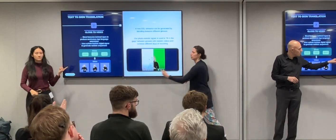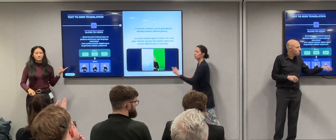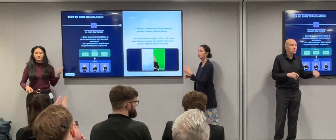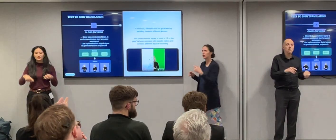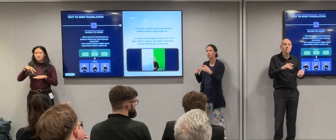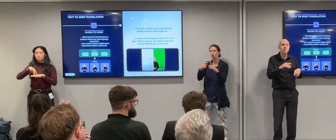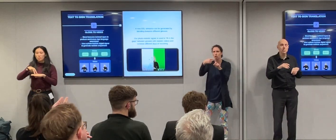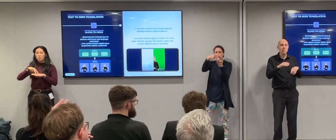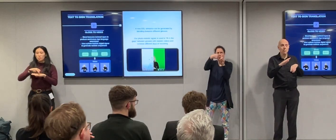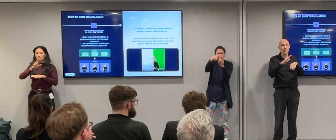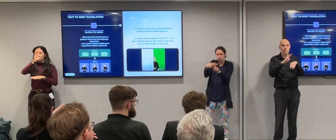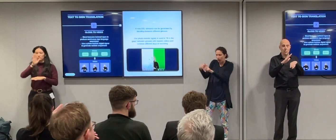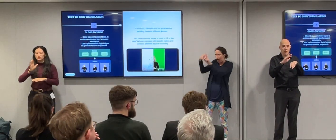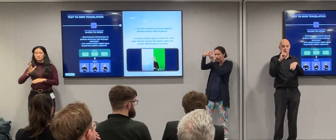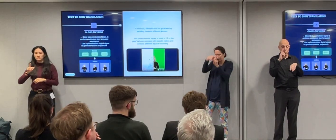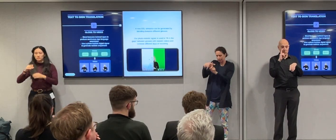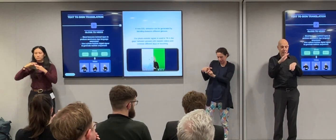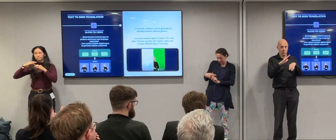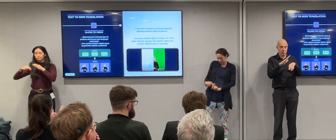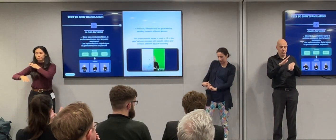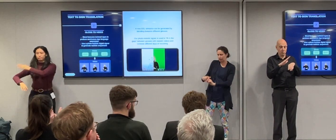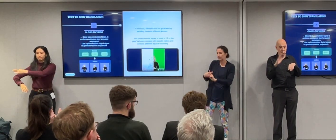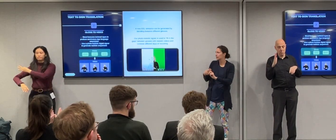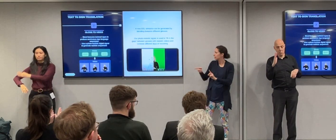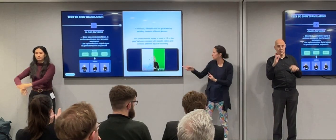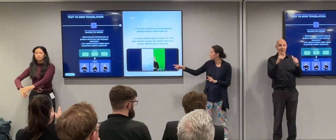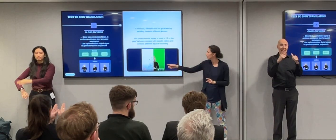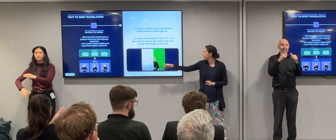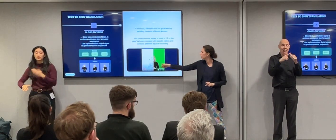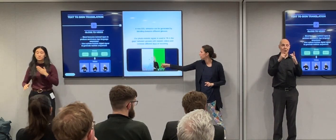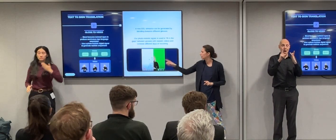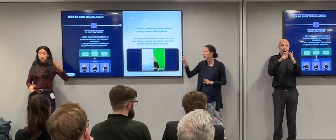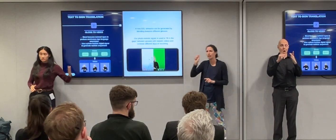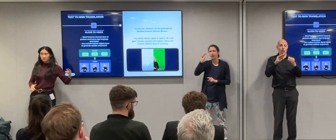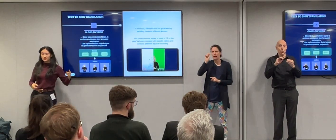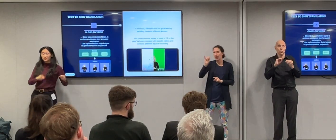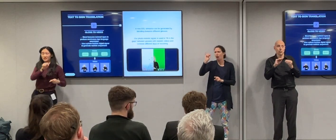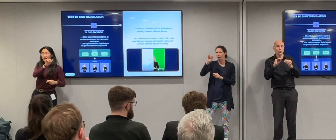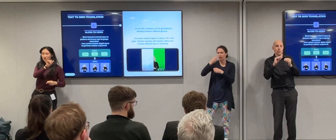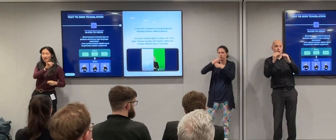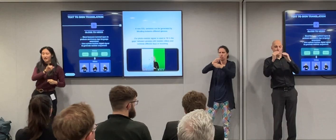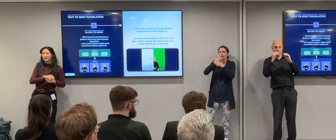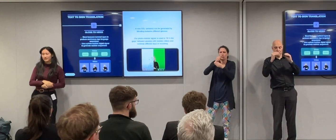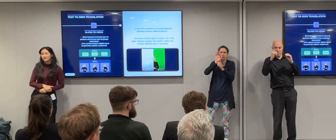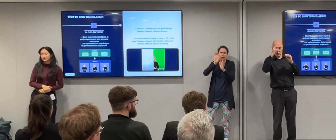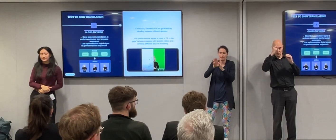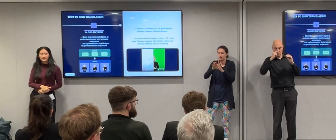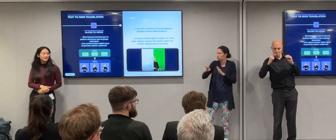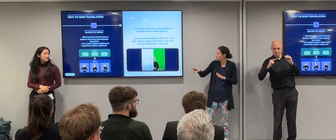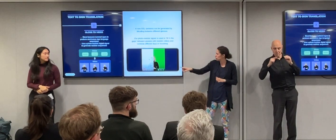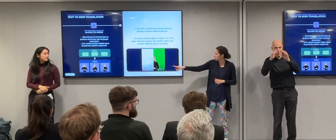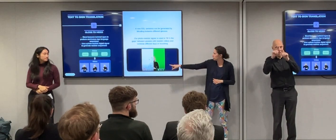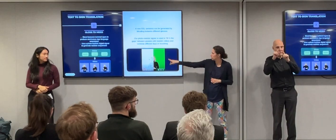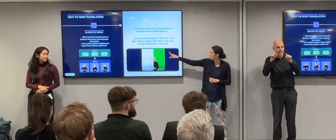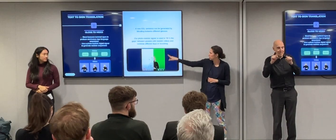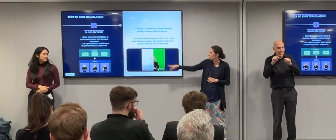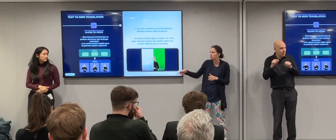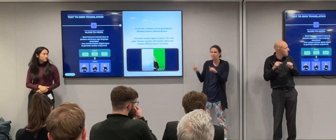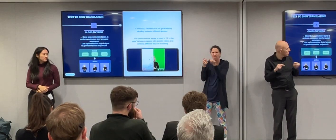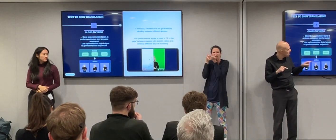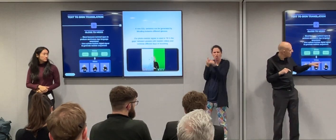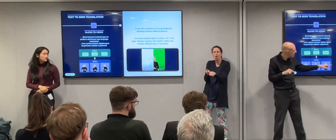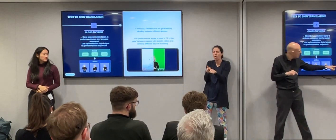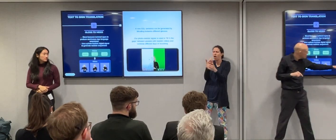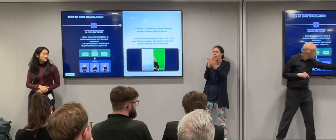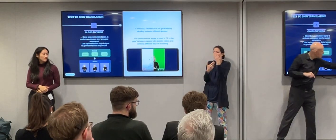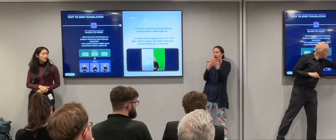what we're tracking of the body, and then on the right is the AI generated image. You can see that it follows the